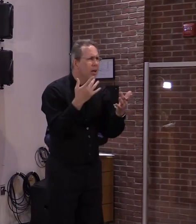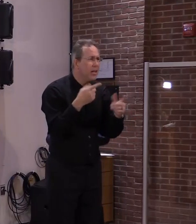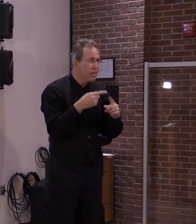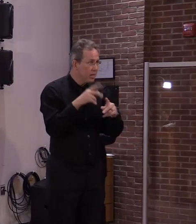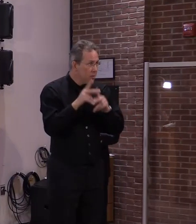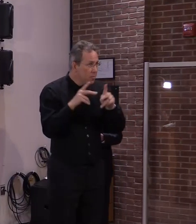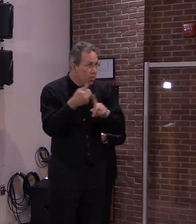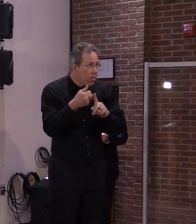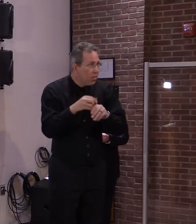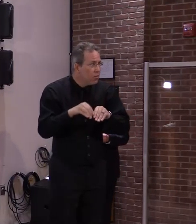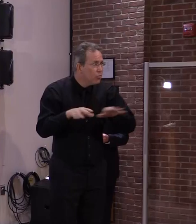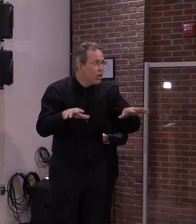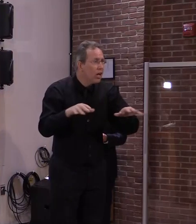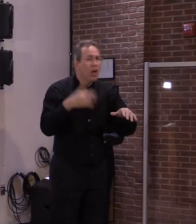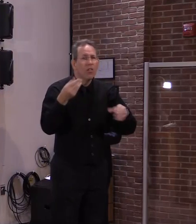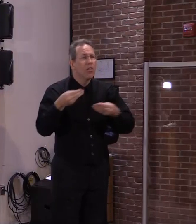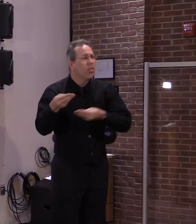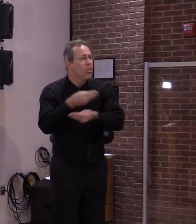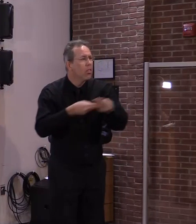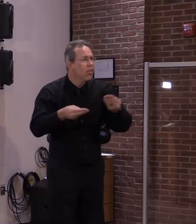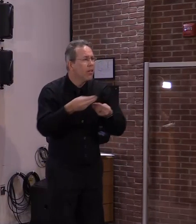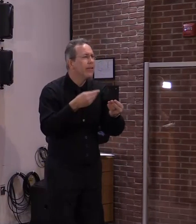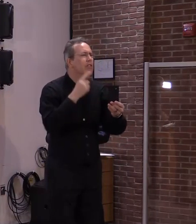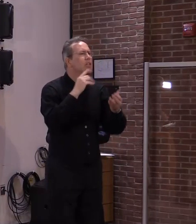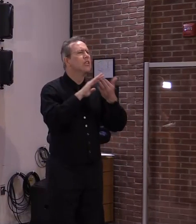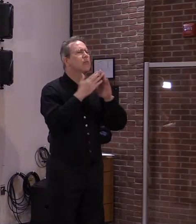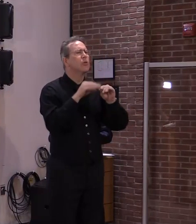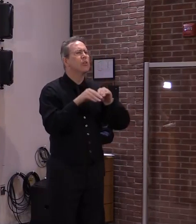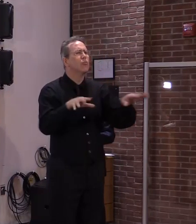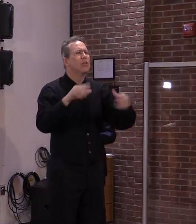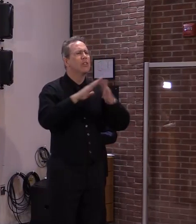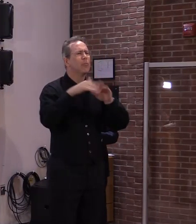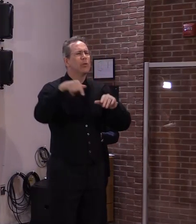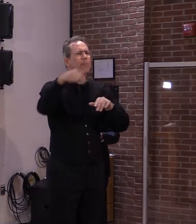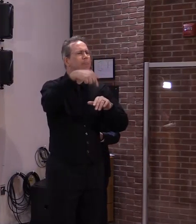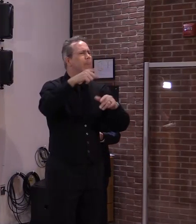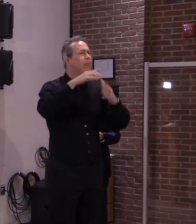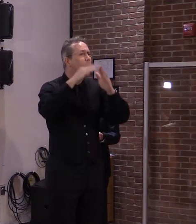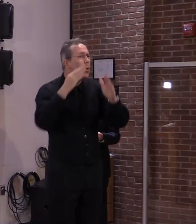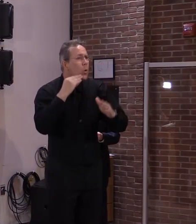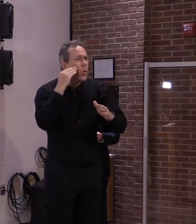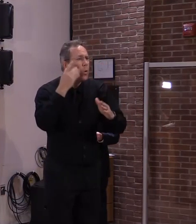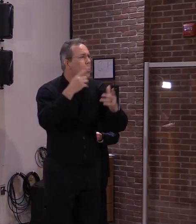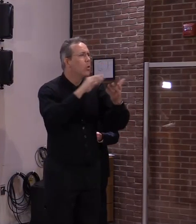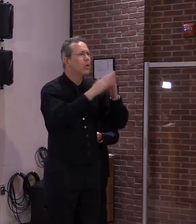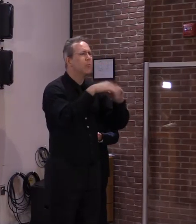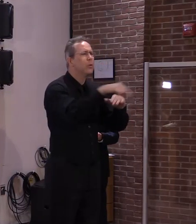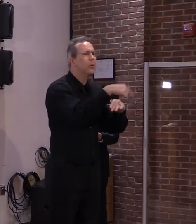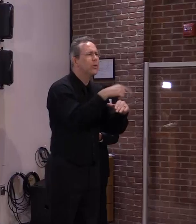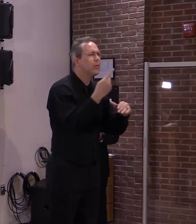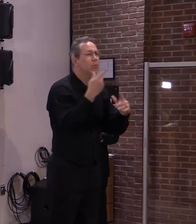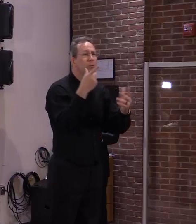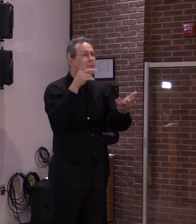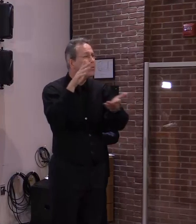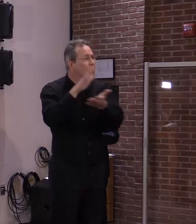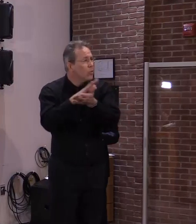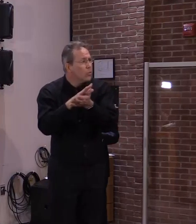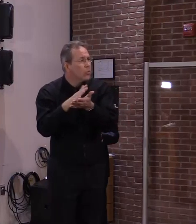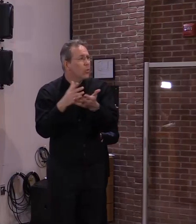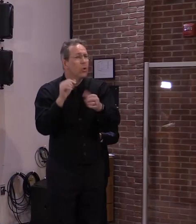means it's out there. We see it in work sites. We see it in schools. We see it in healthcare